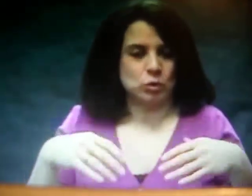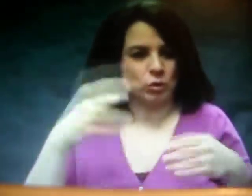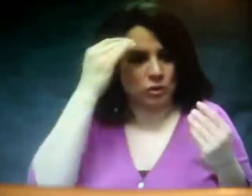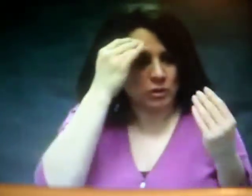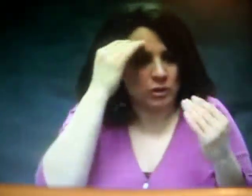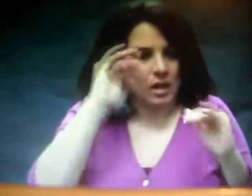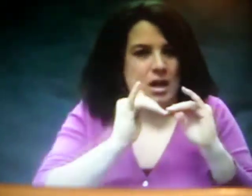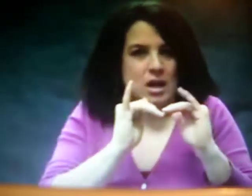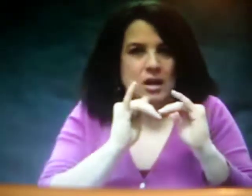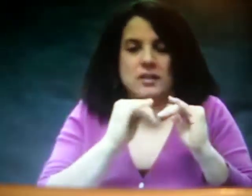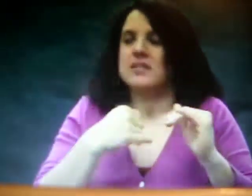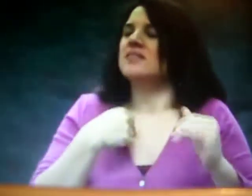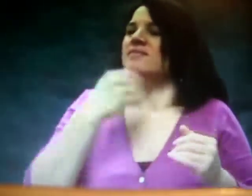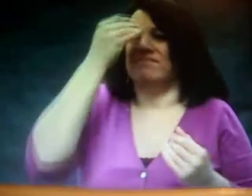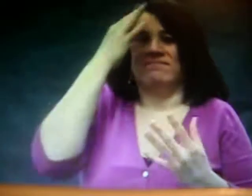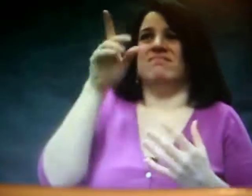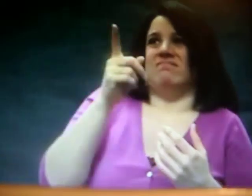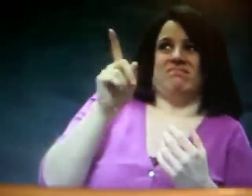with the TTY.